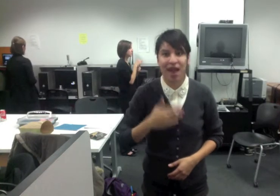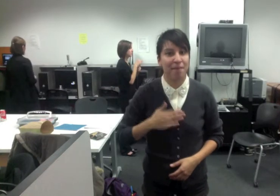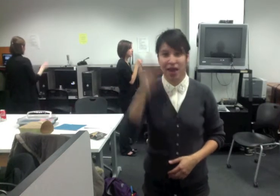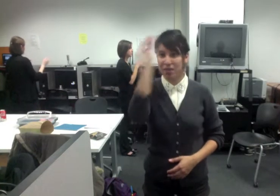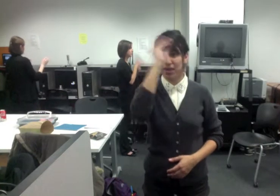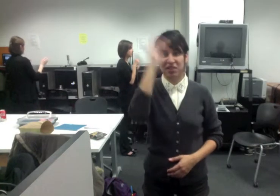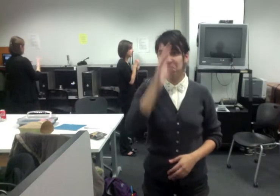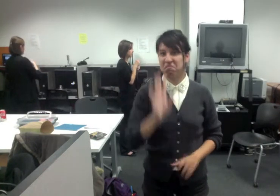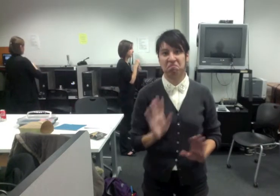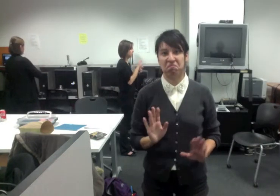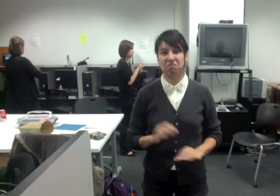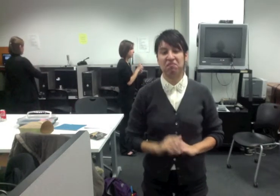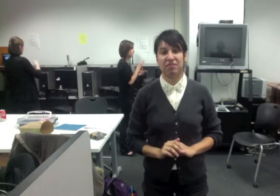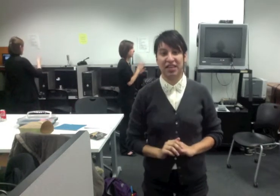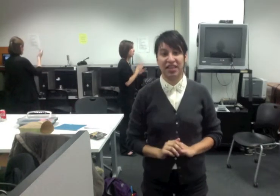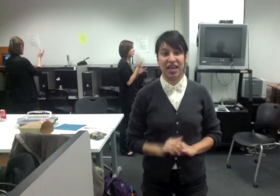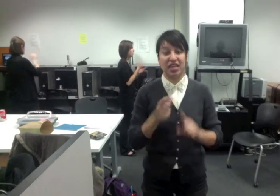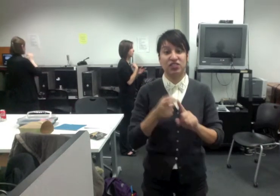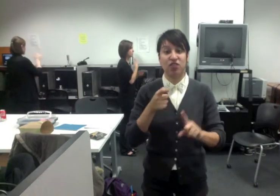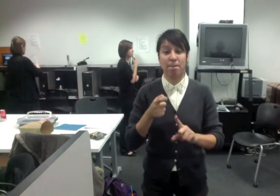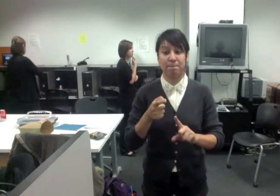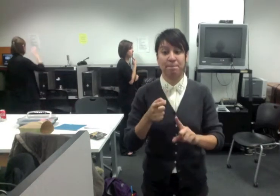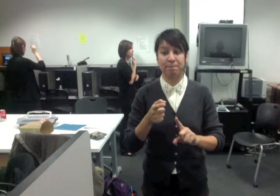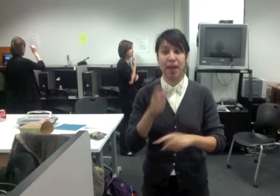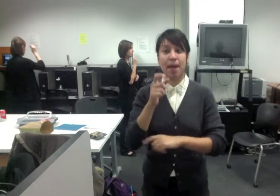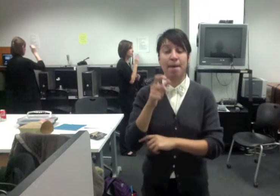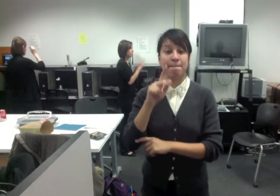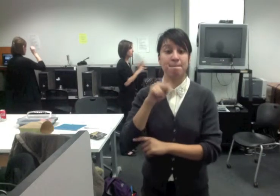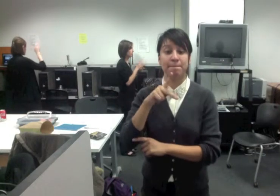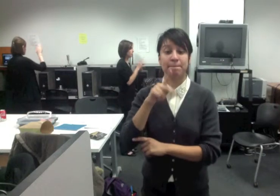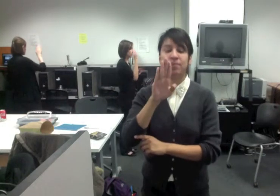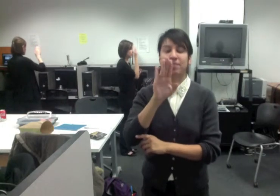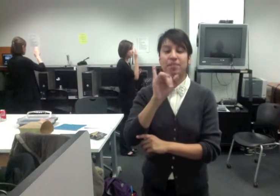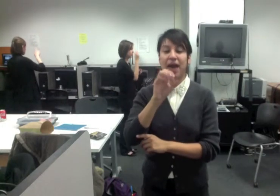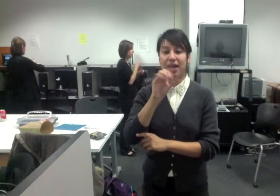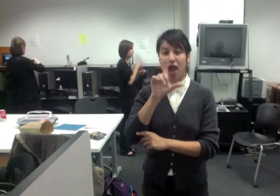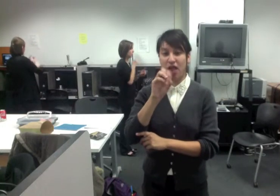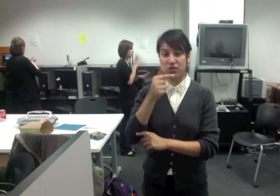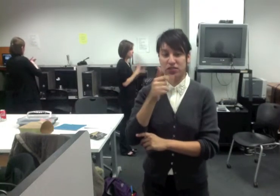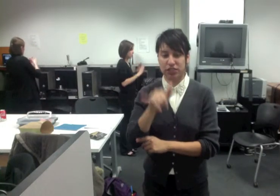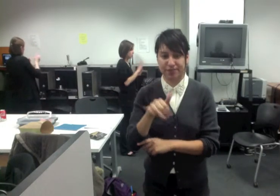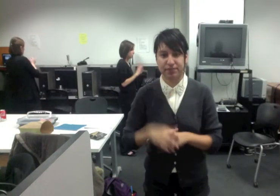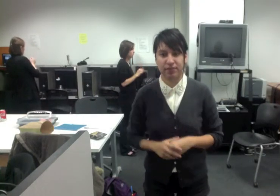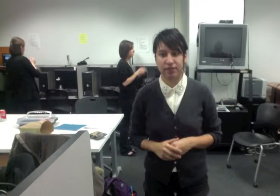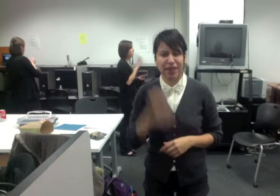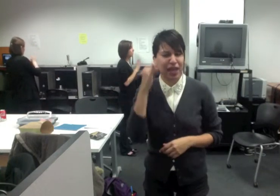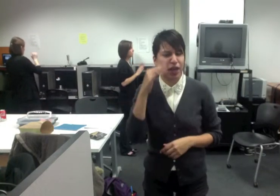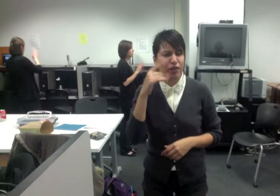psychology. Biology. If you look at a cross-section of the human brain looking from the top down, what you see is the human brain is actually broken into three